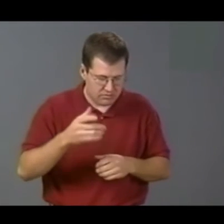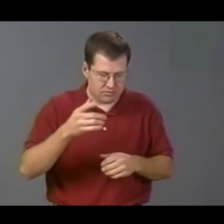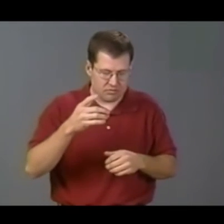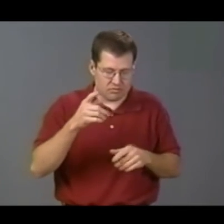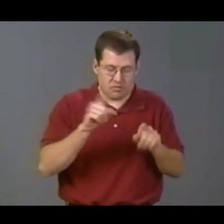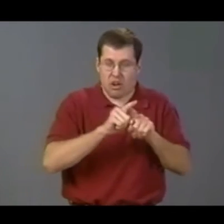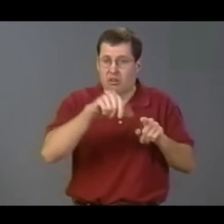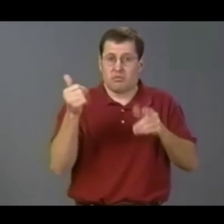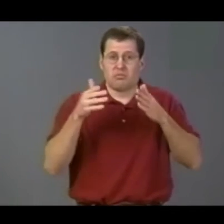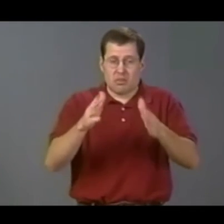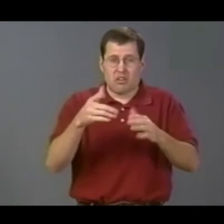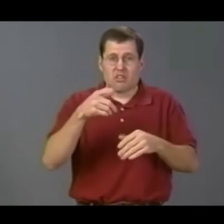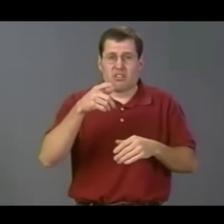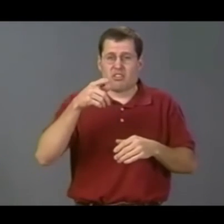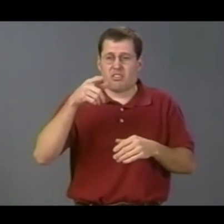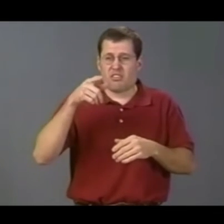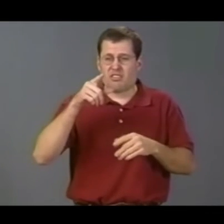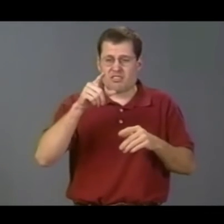some kind of spread.